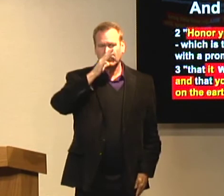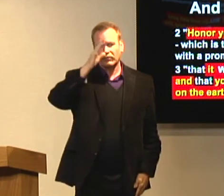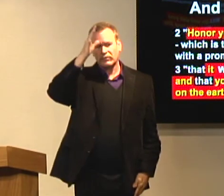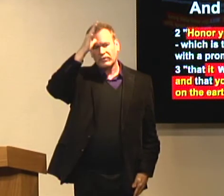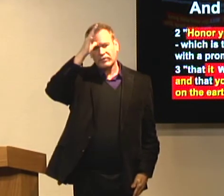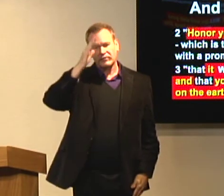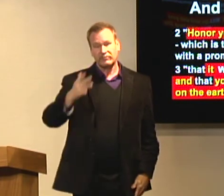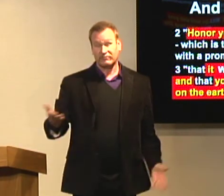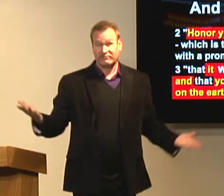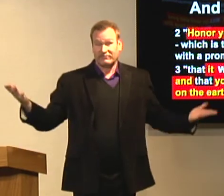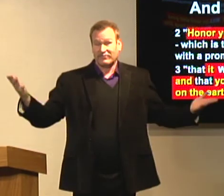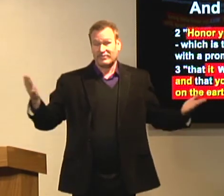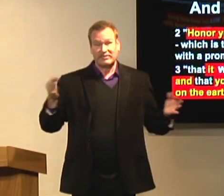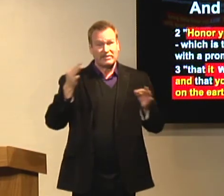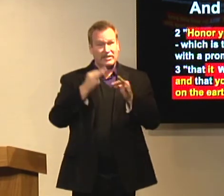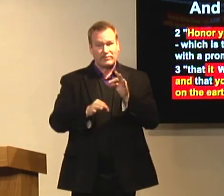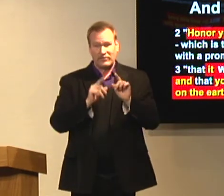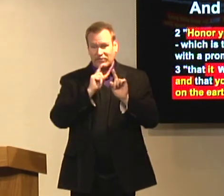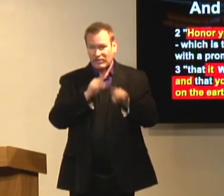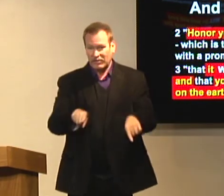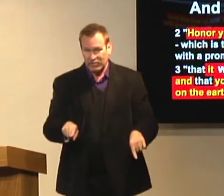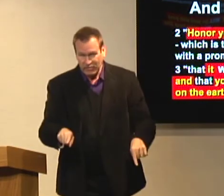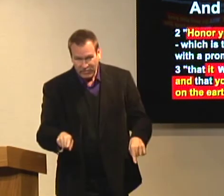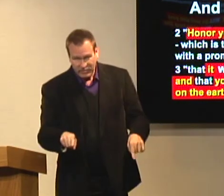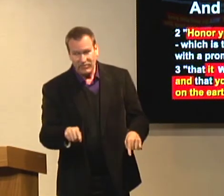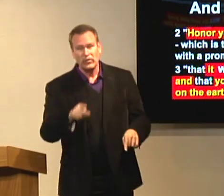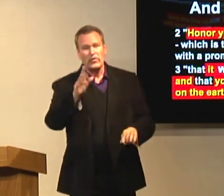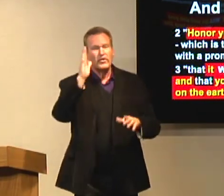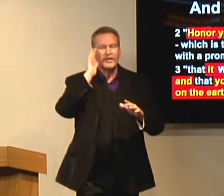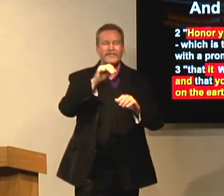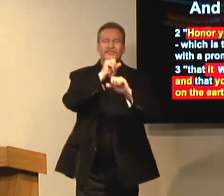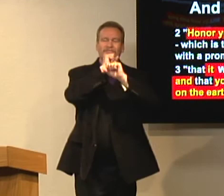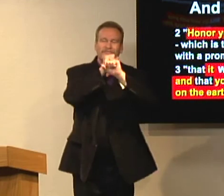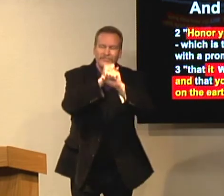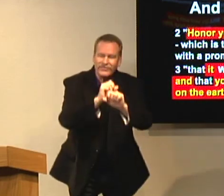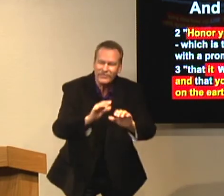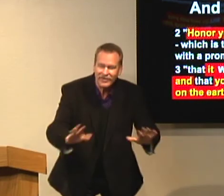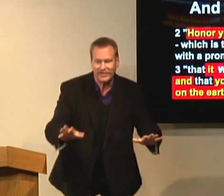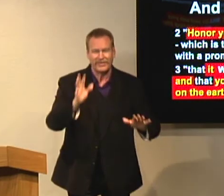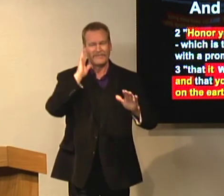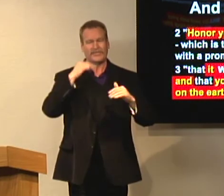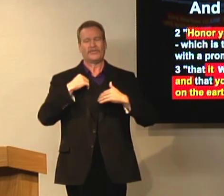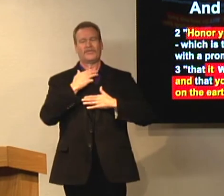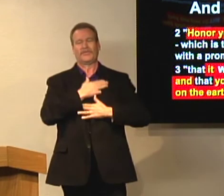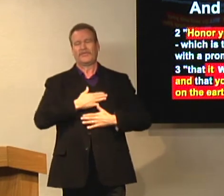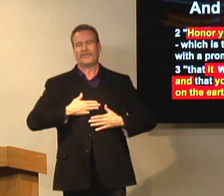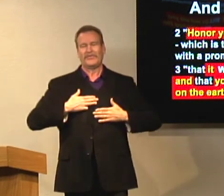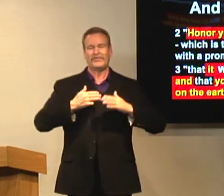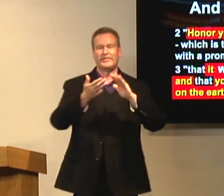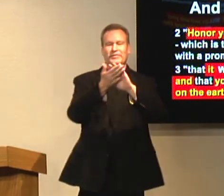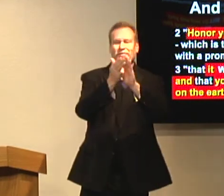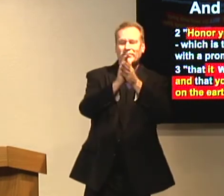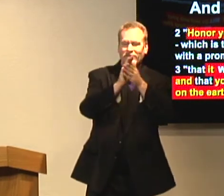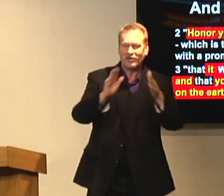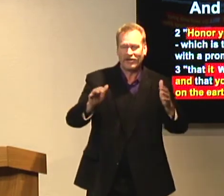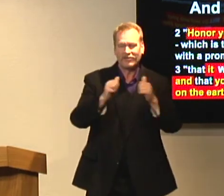your parents so that you will be blessed indeed. It's a very simple answer. God will bless you. He will give